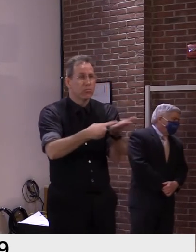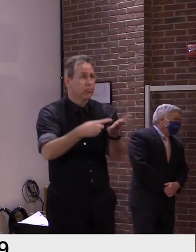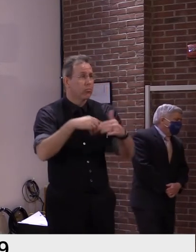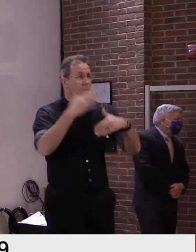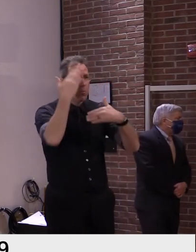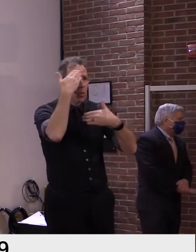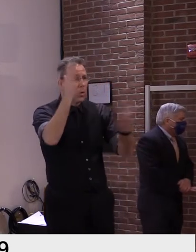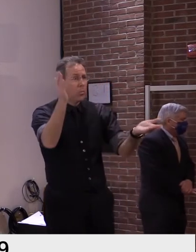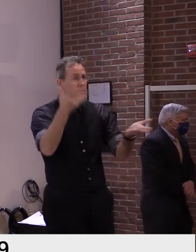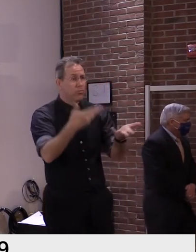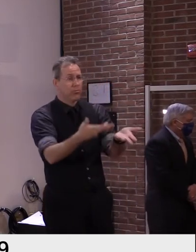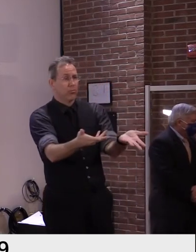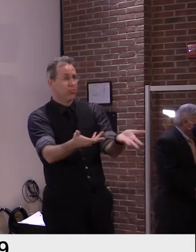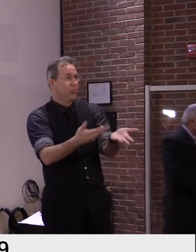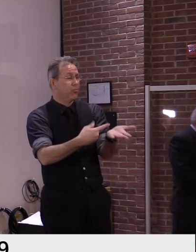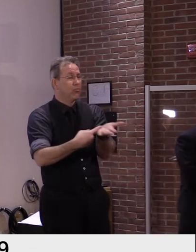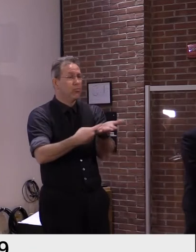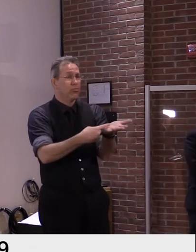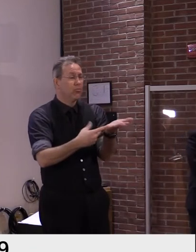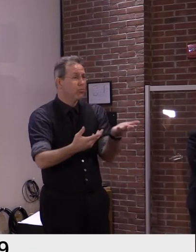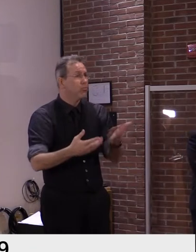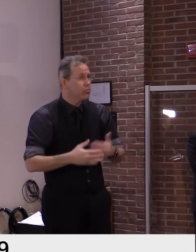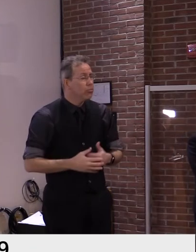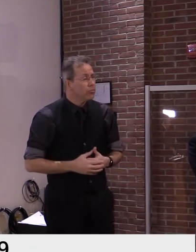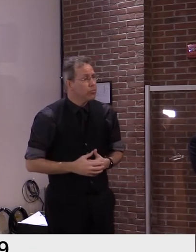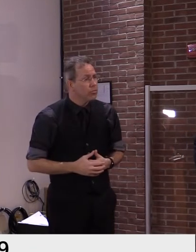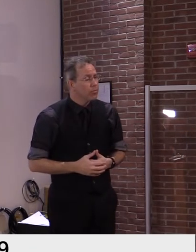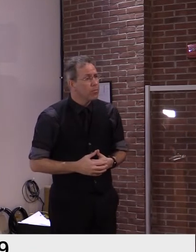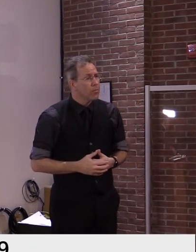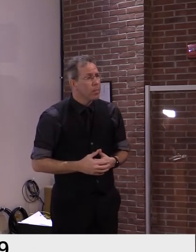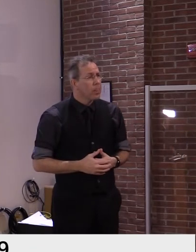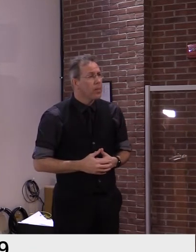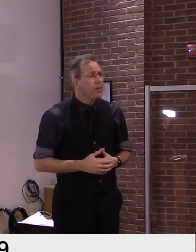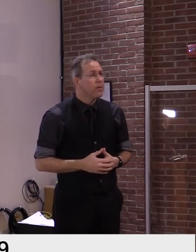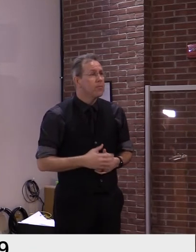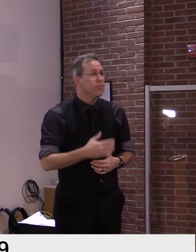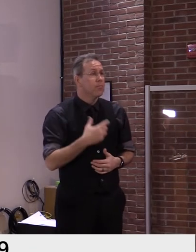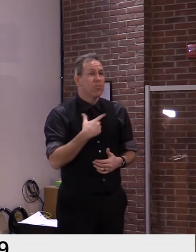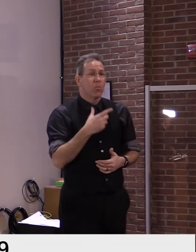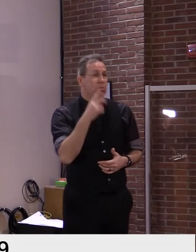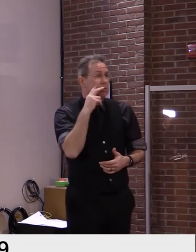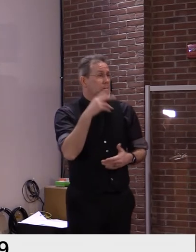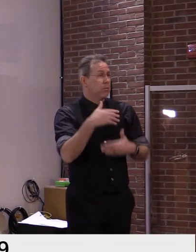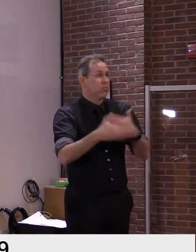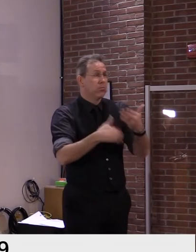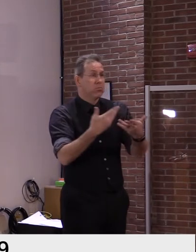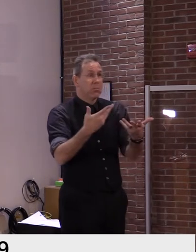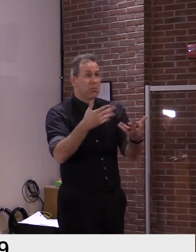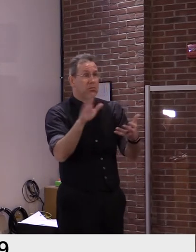with the vaccines becoming available for staff, whether that changes their perspective. So